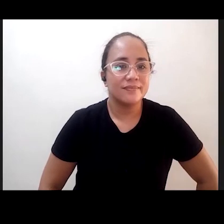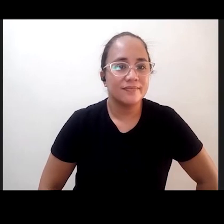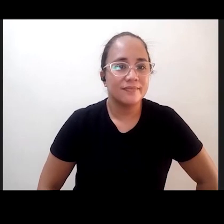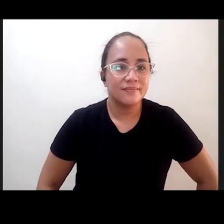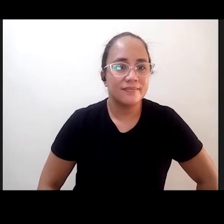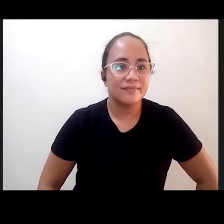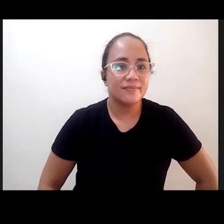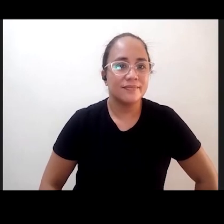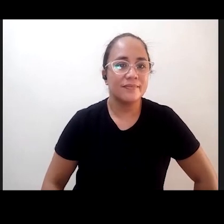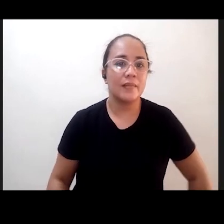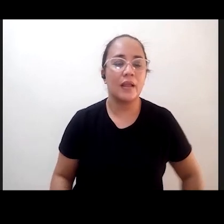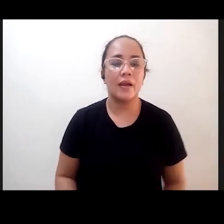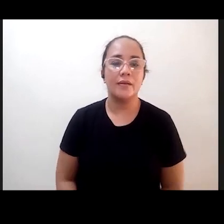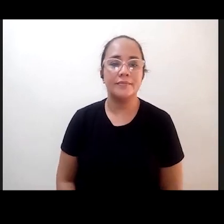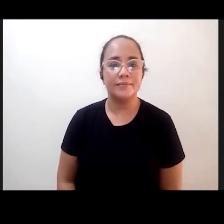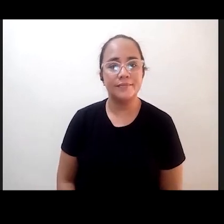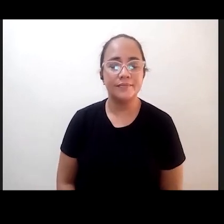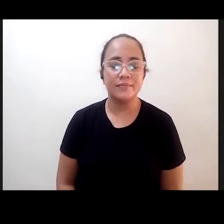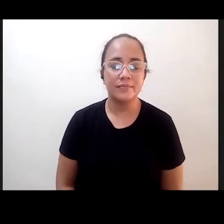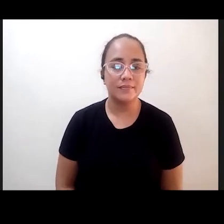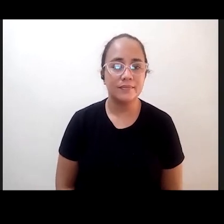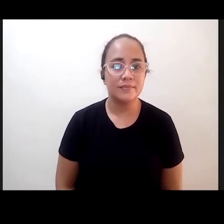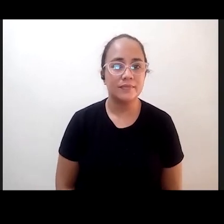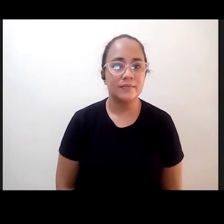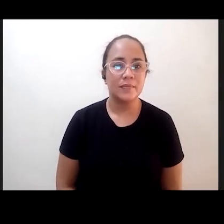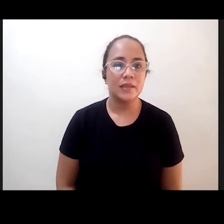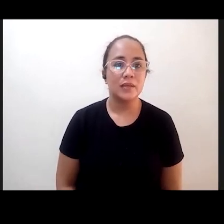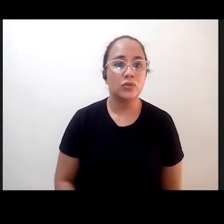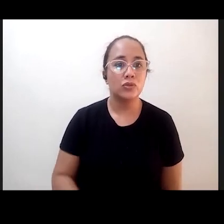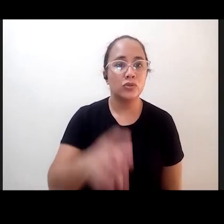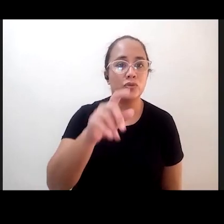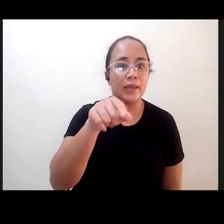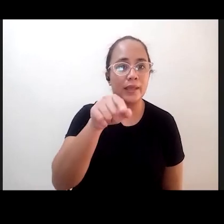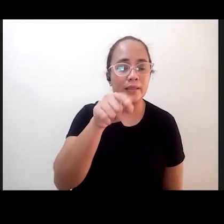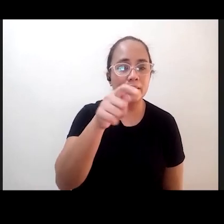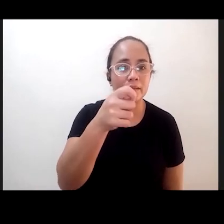So we can take out the first